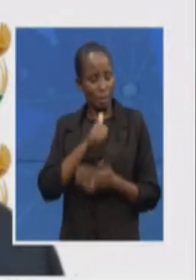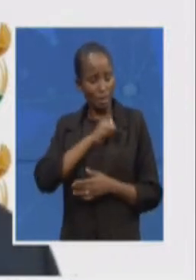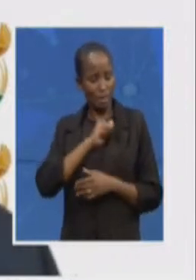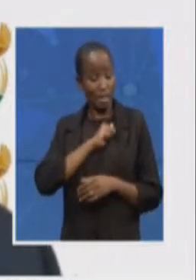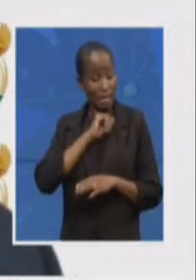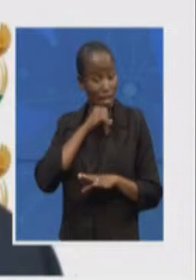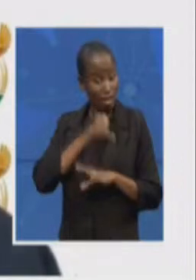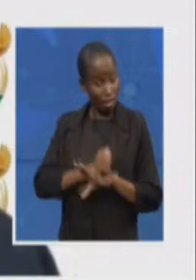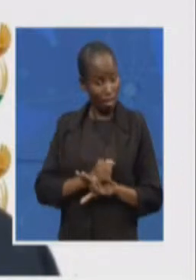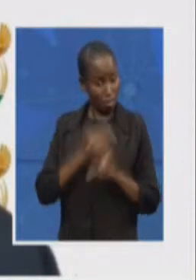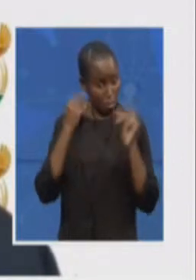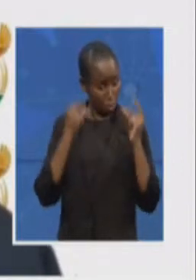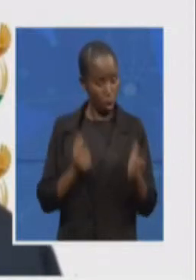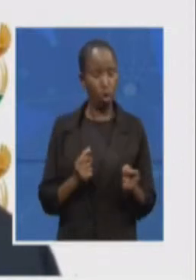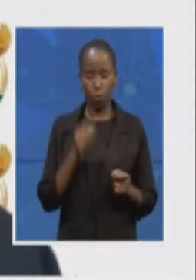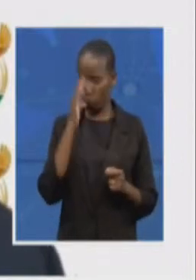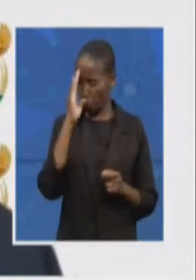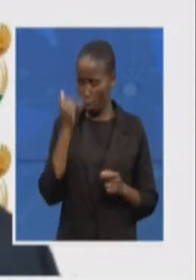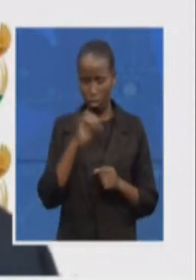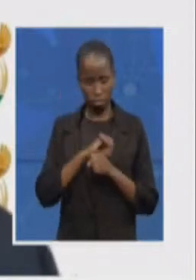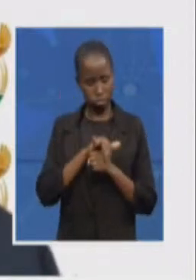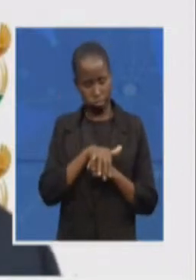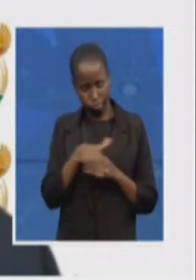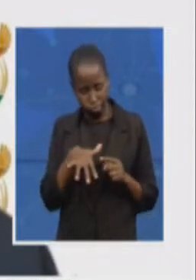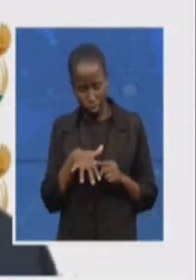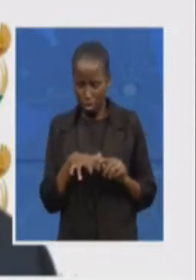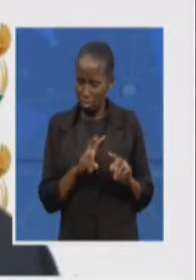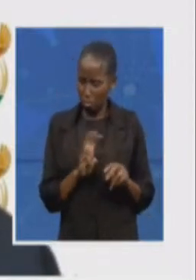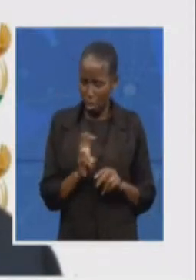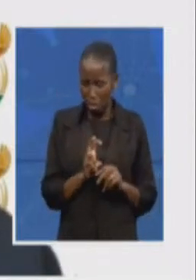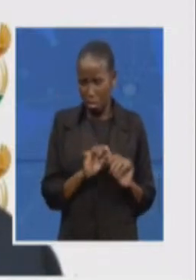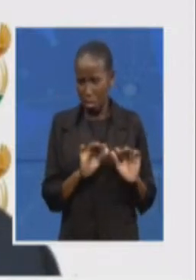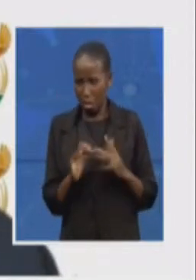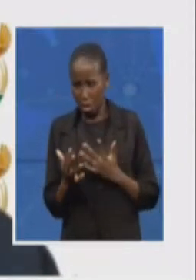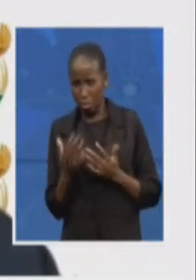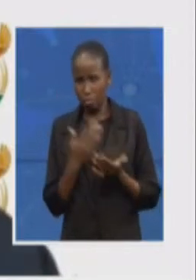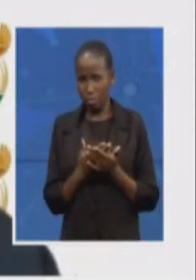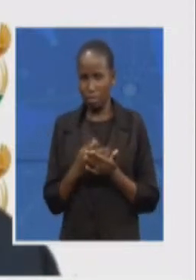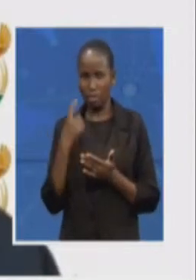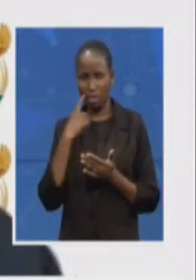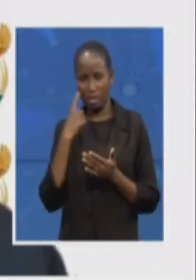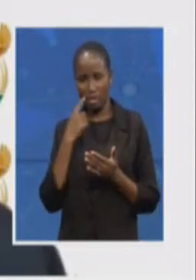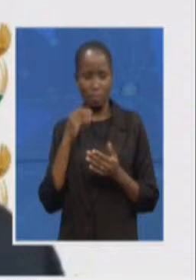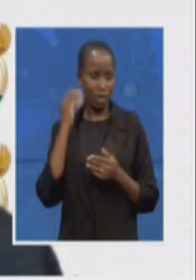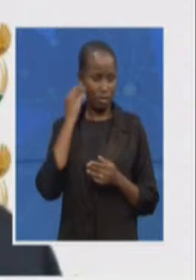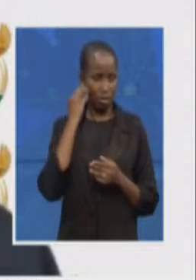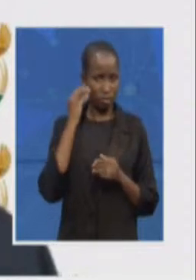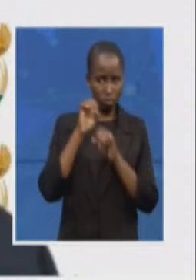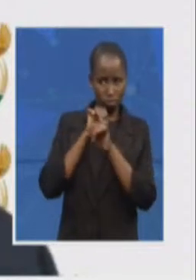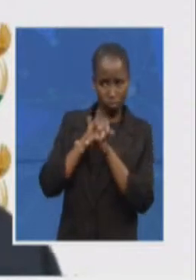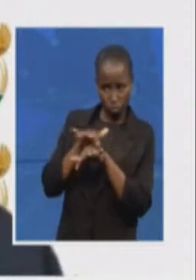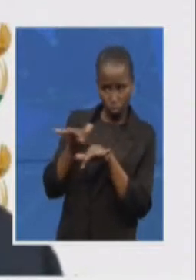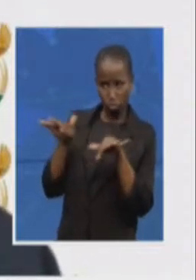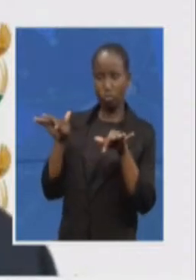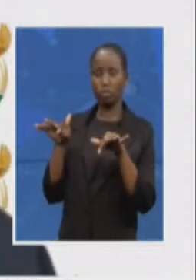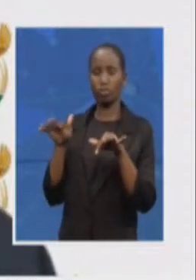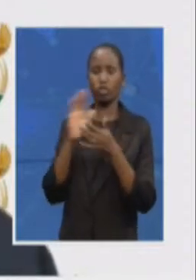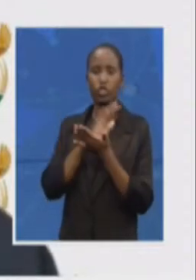been identified, we're ready to share the information with the world. And he pledged